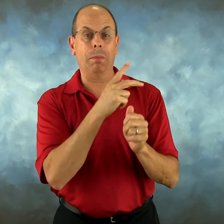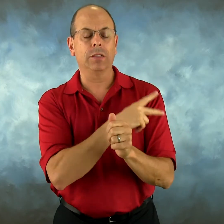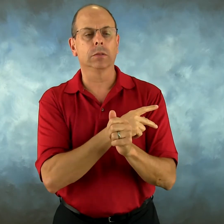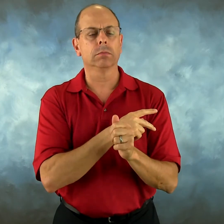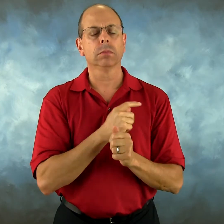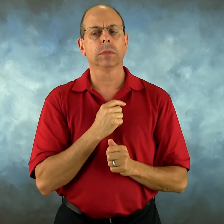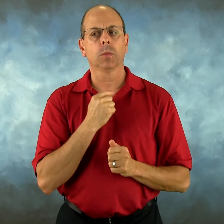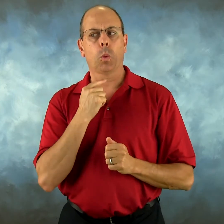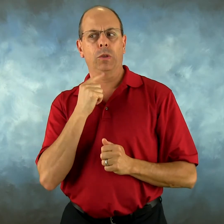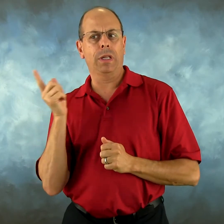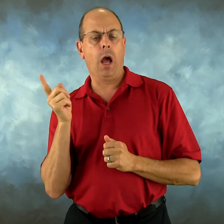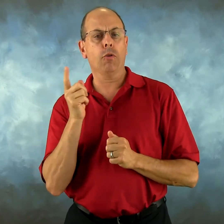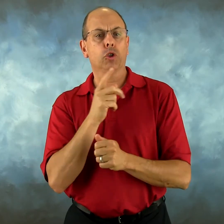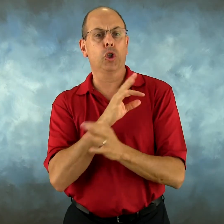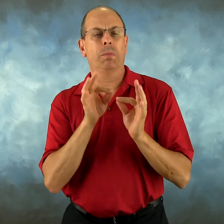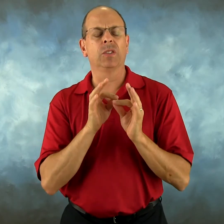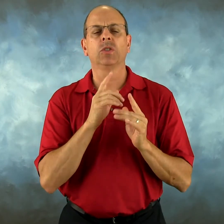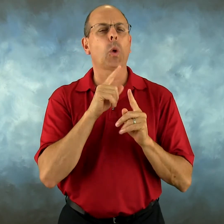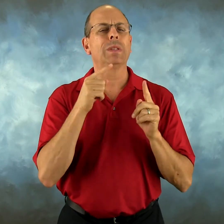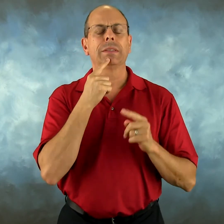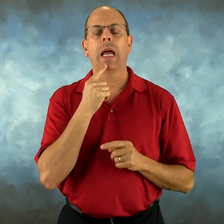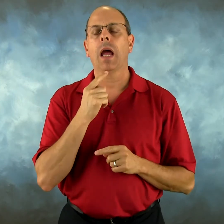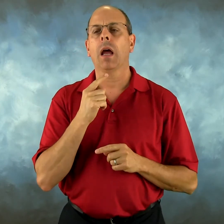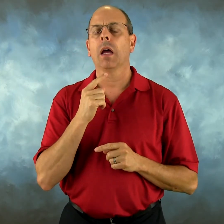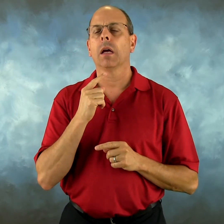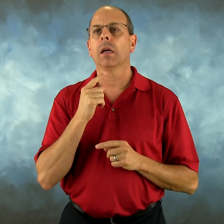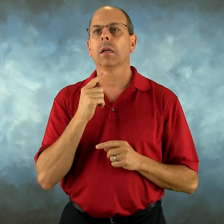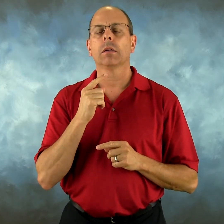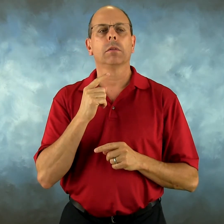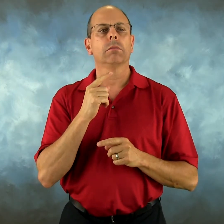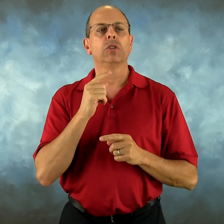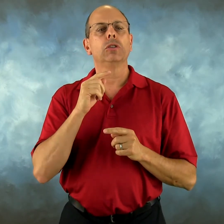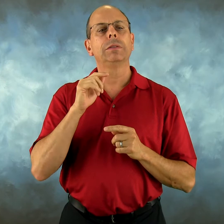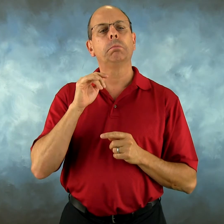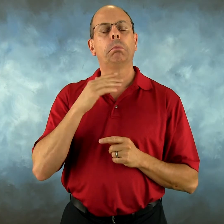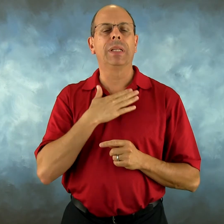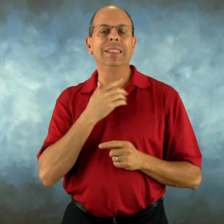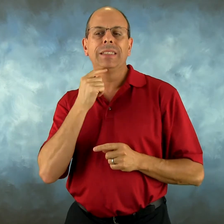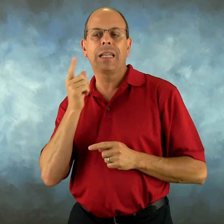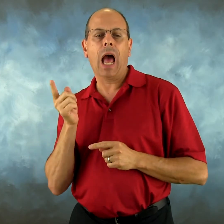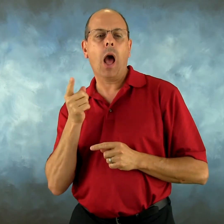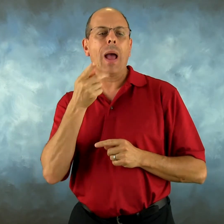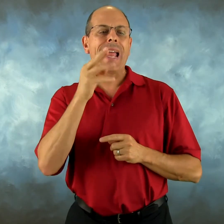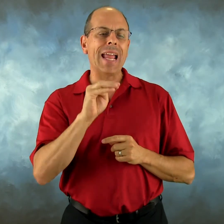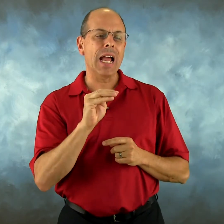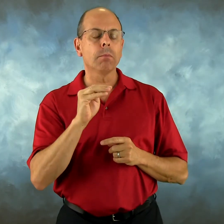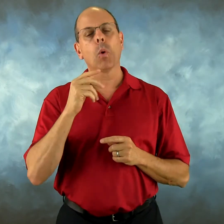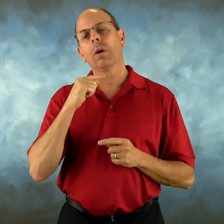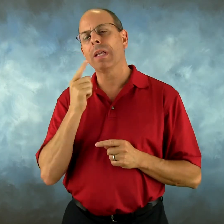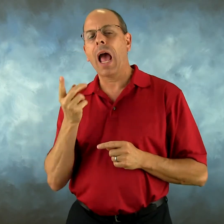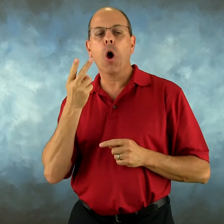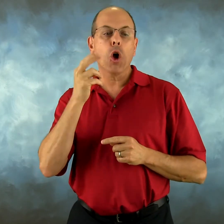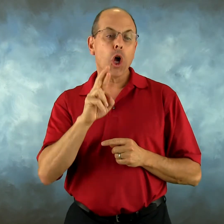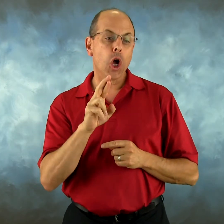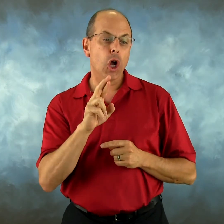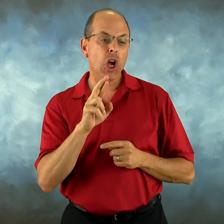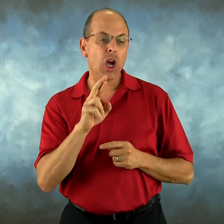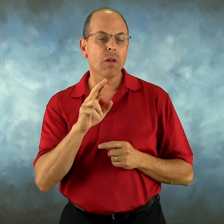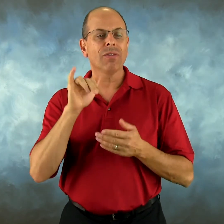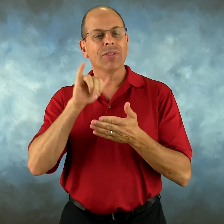Also, when you talk with a deaf patient, try not to use terminology such as please tell him or please